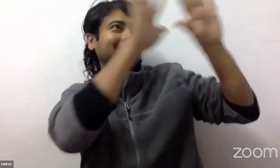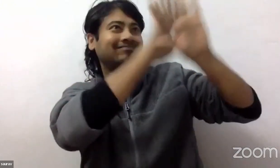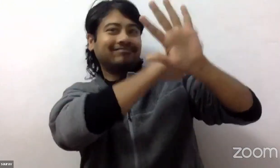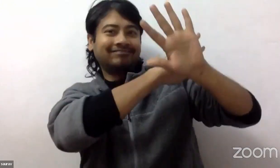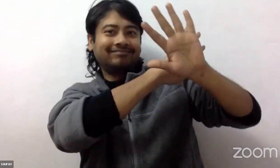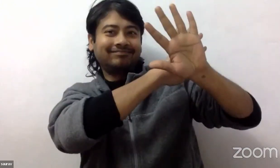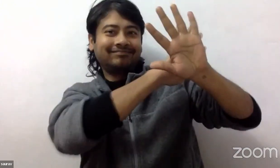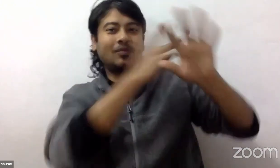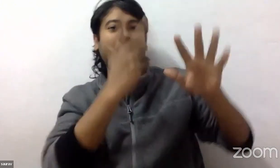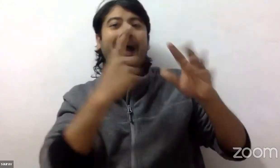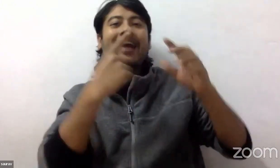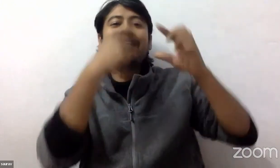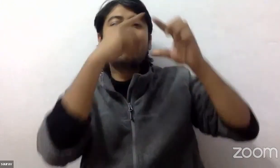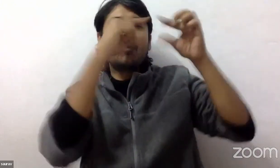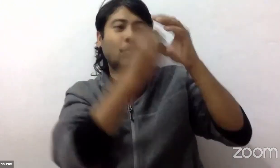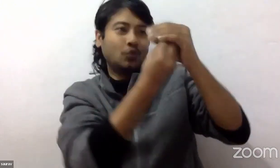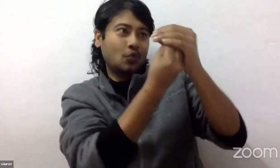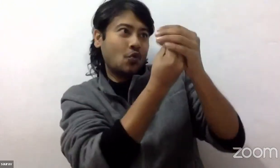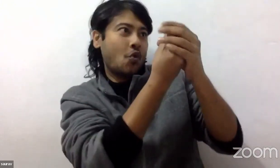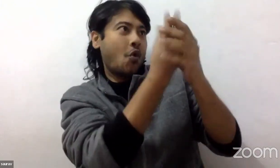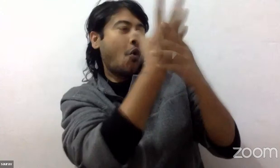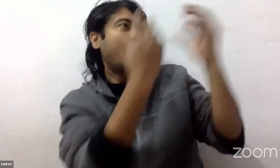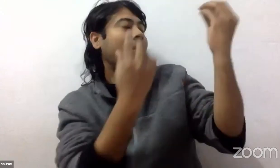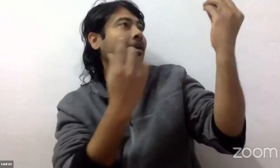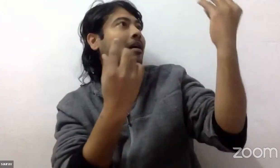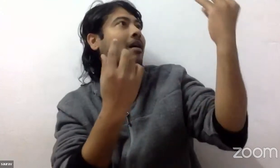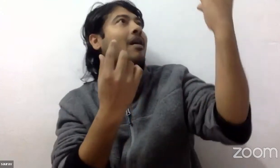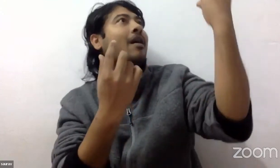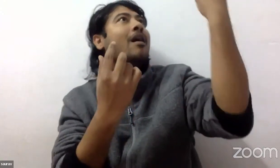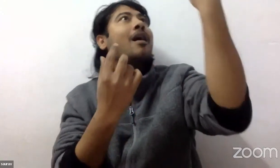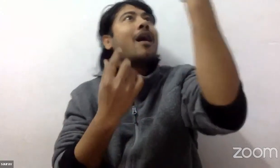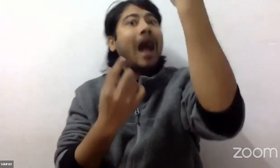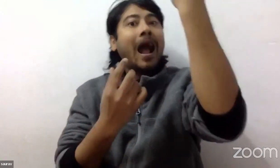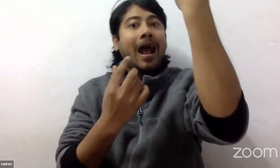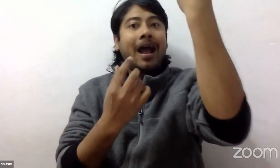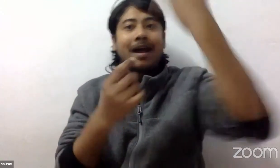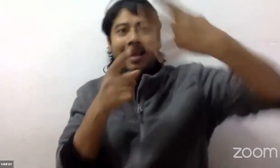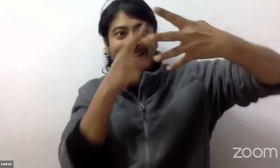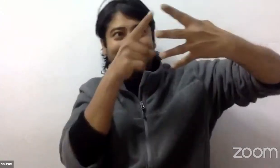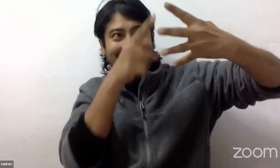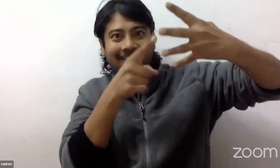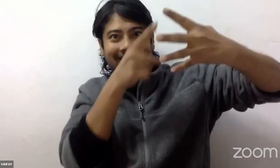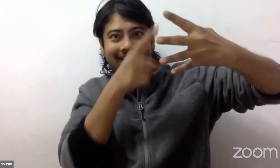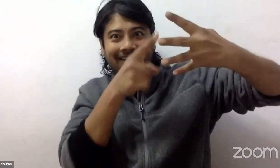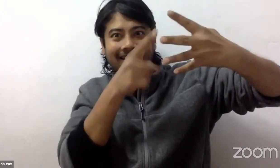one Ekadashi. So once the Purnima happens, then the moon starts decreasing.